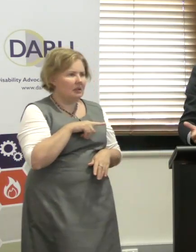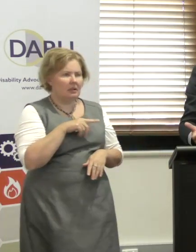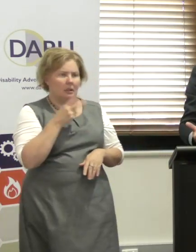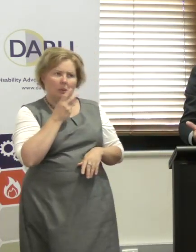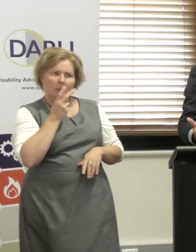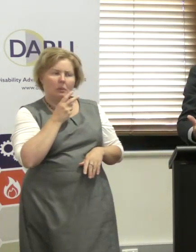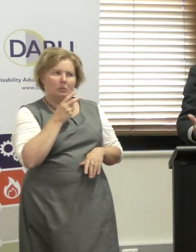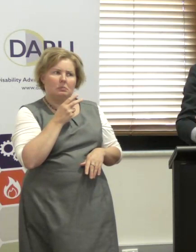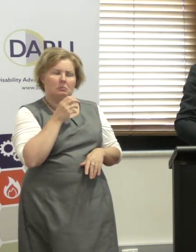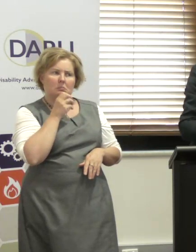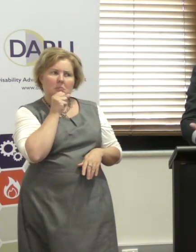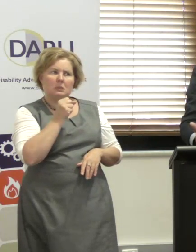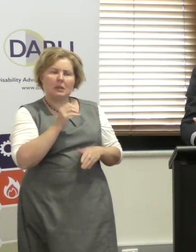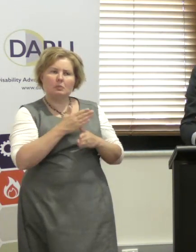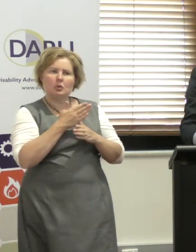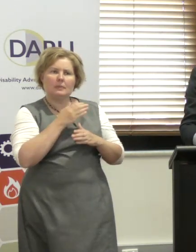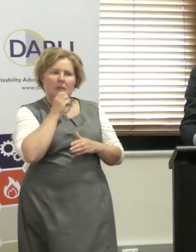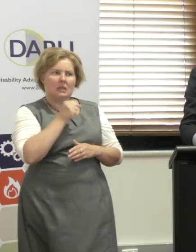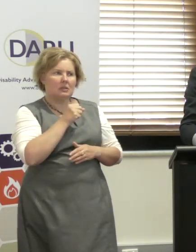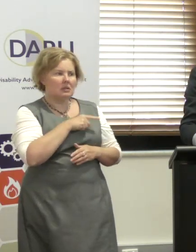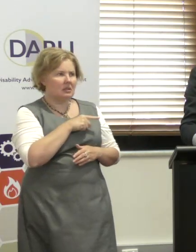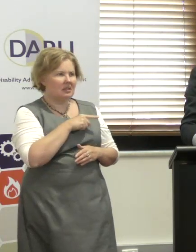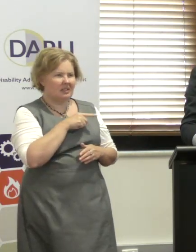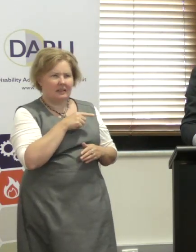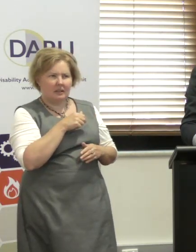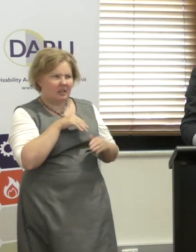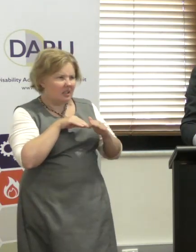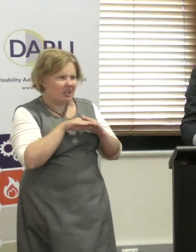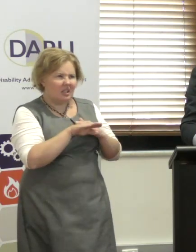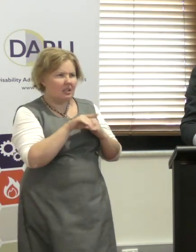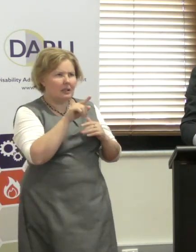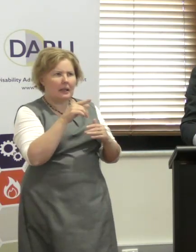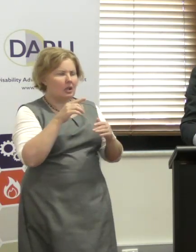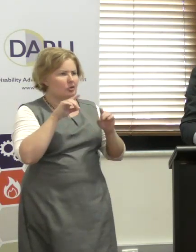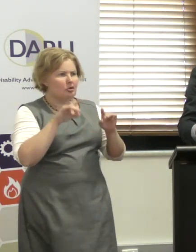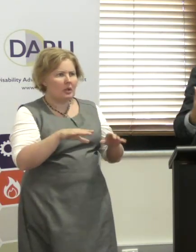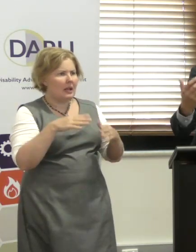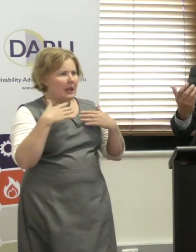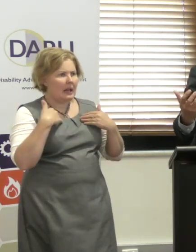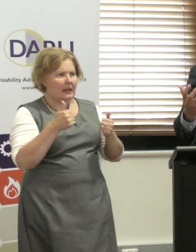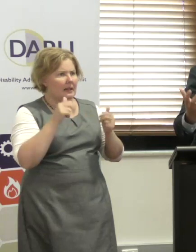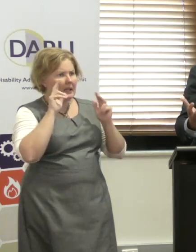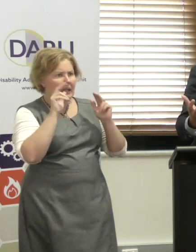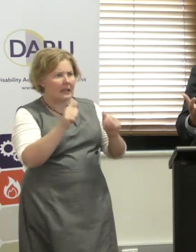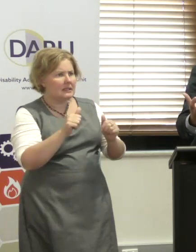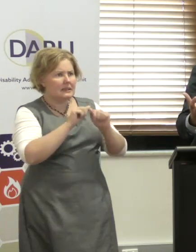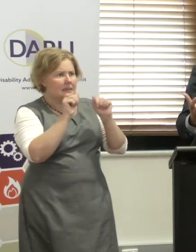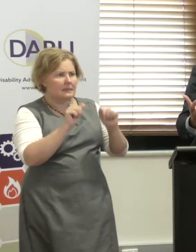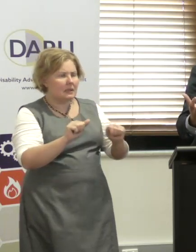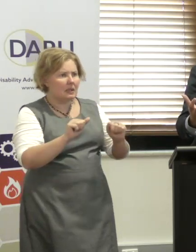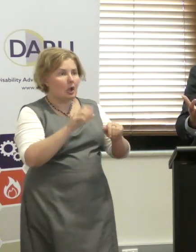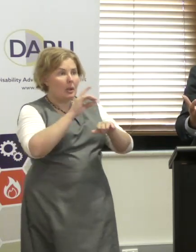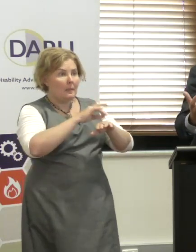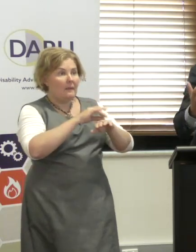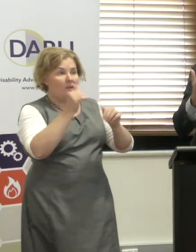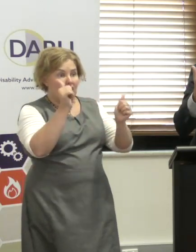man who's just been charged from an Australian healthcare system into homelessness after a major operation. And I'm just kind of going,